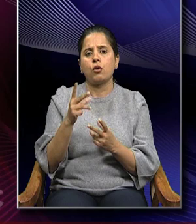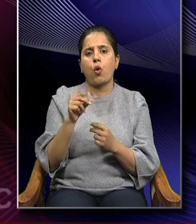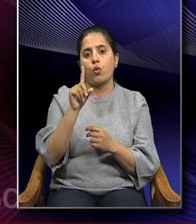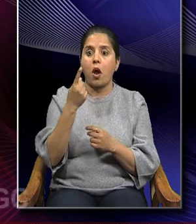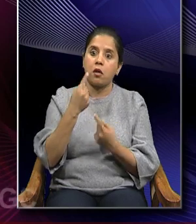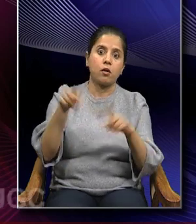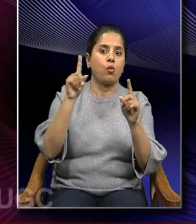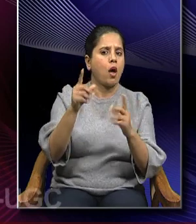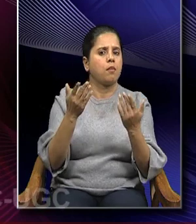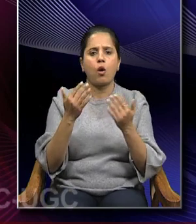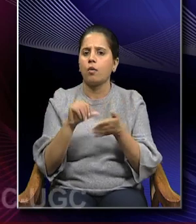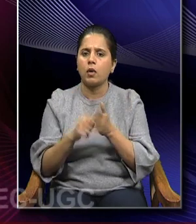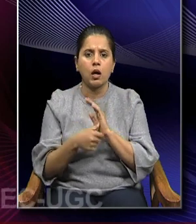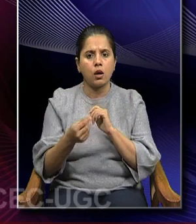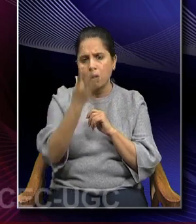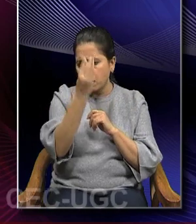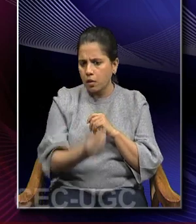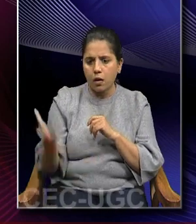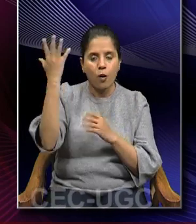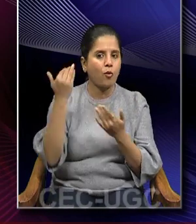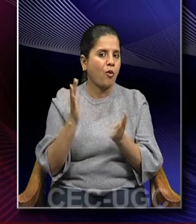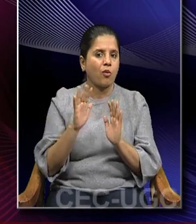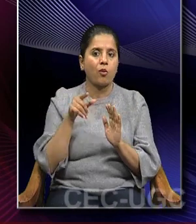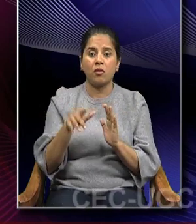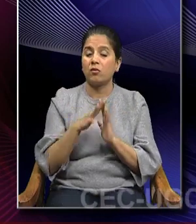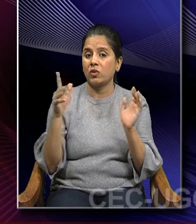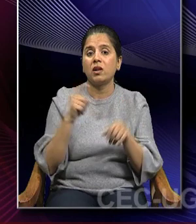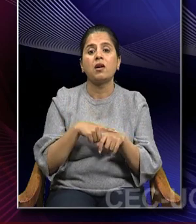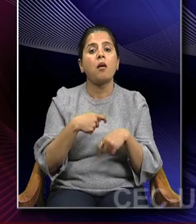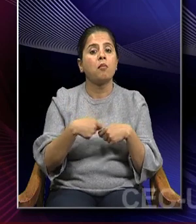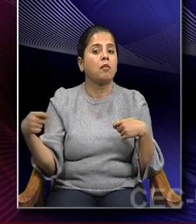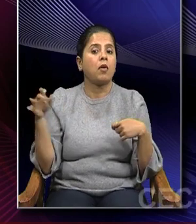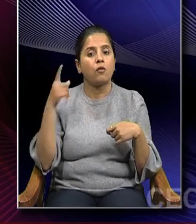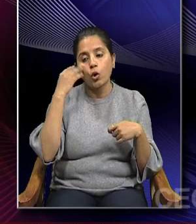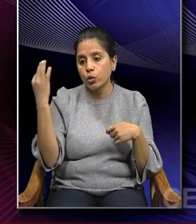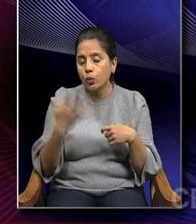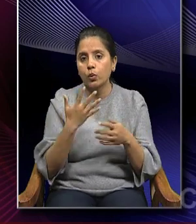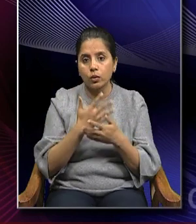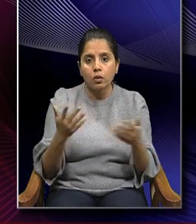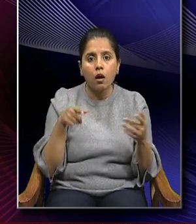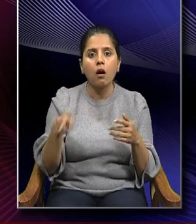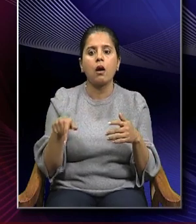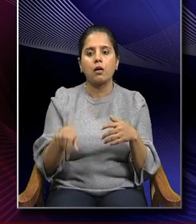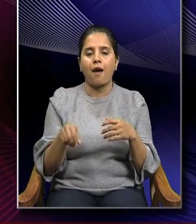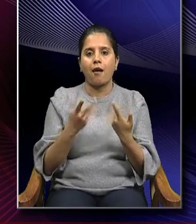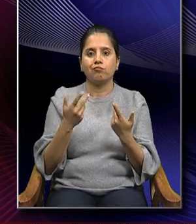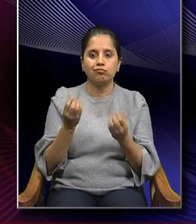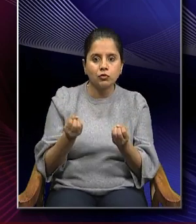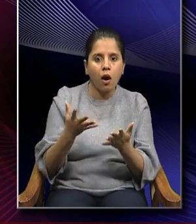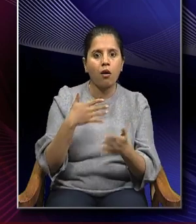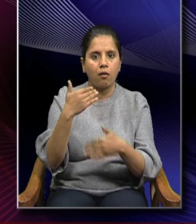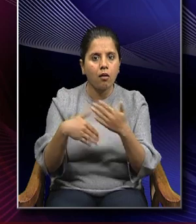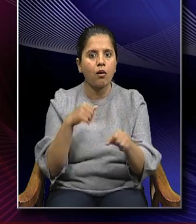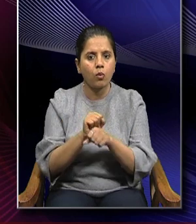go. It cannot be done overnight. It takes a lot of time for a new product to come to the light. So, it